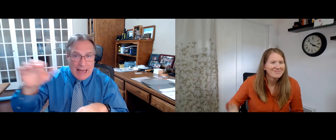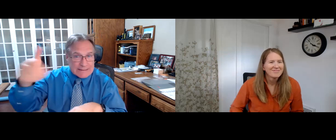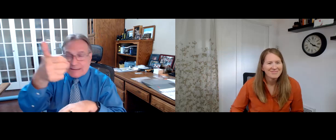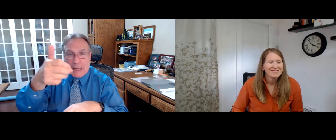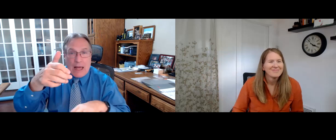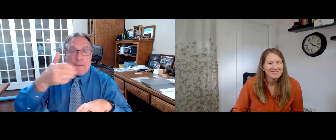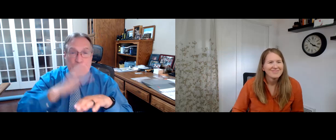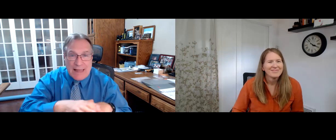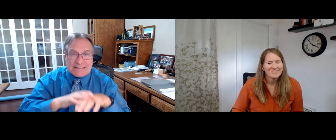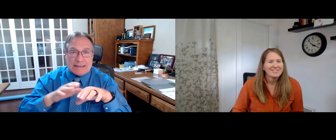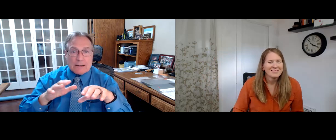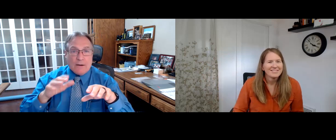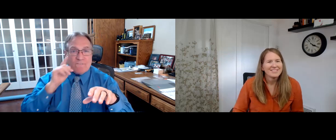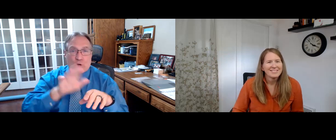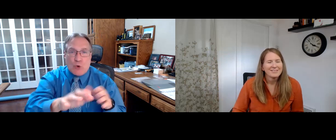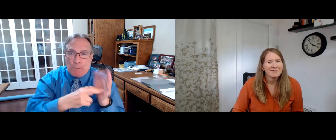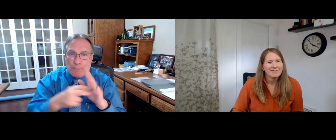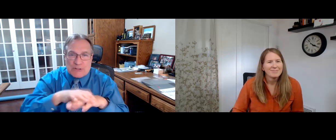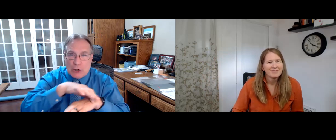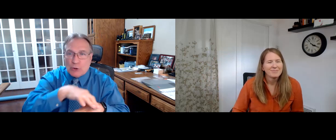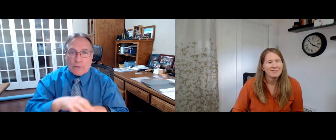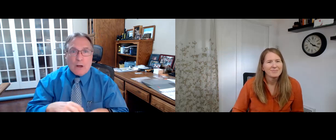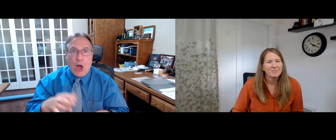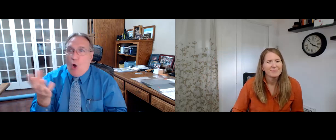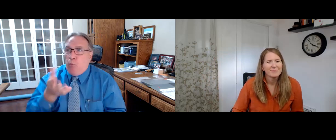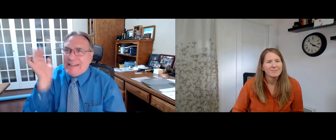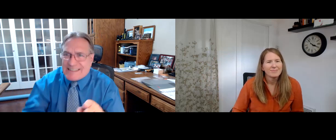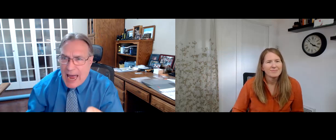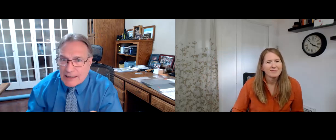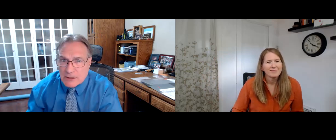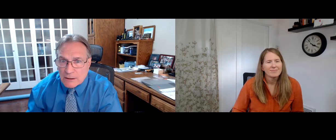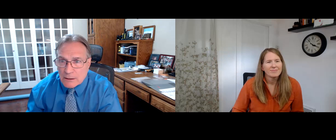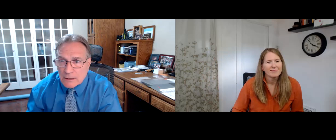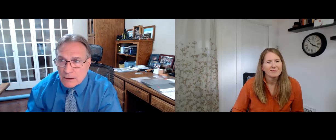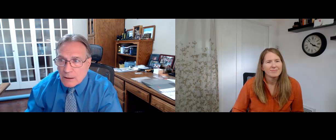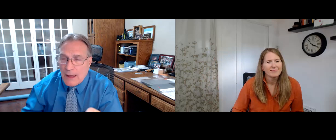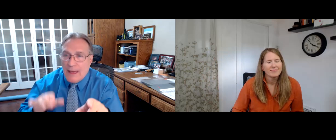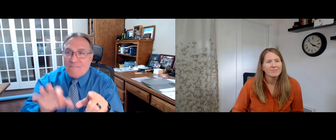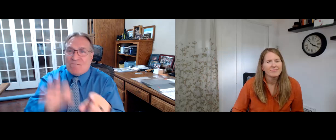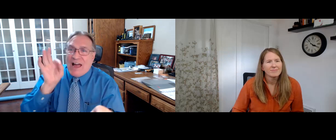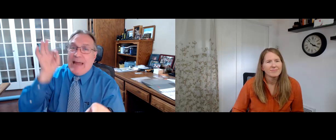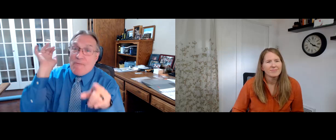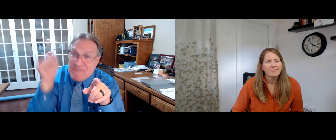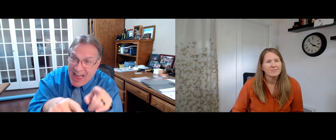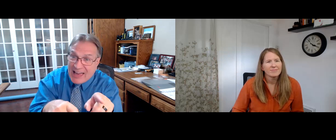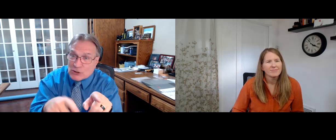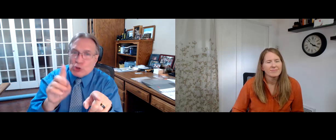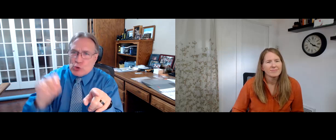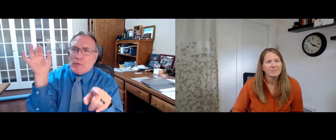yeah, blessing for your purpose on earth. What is that? Find out that, do